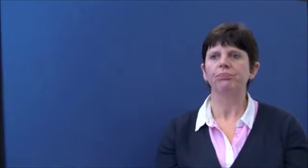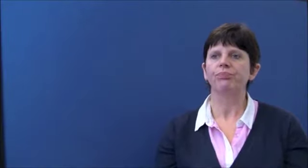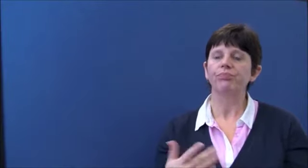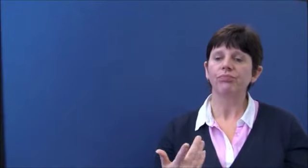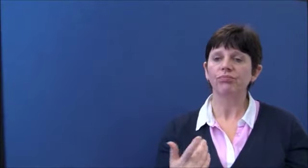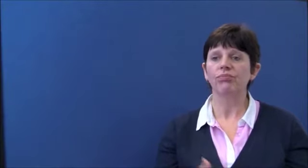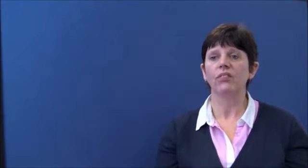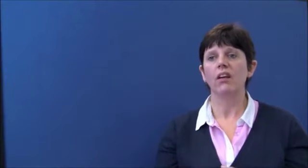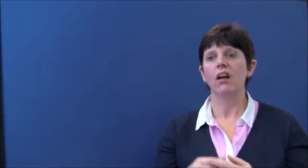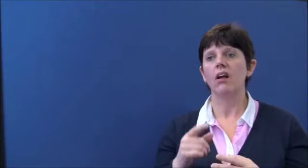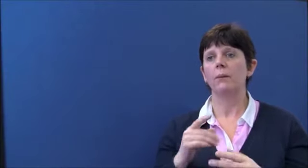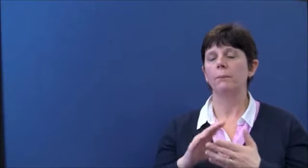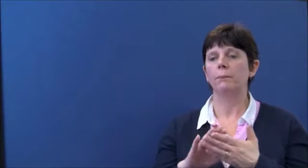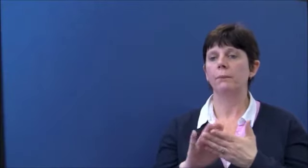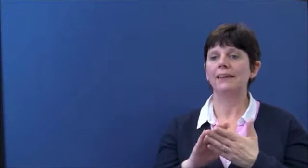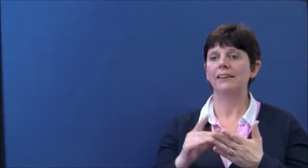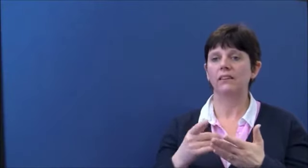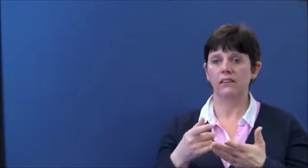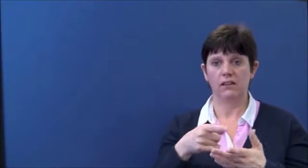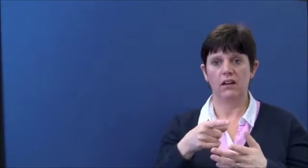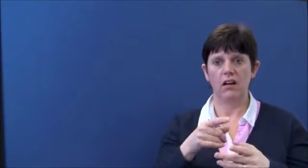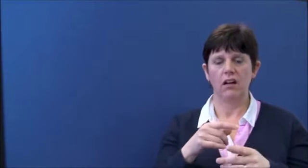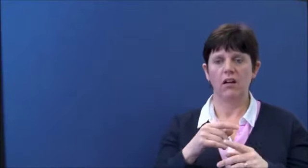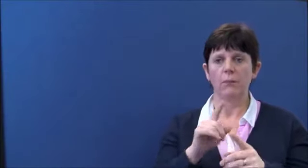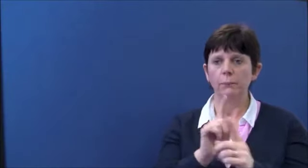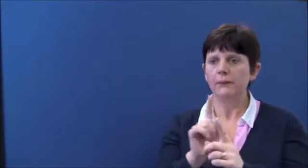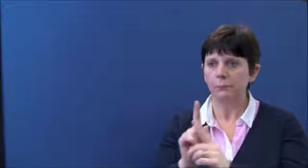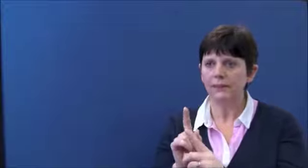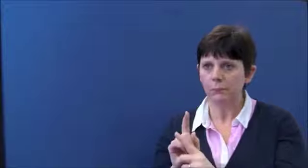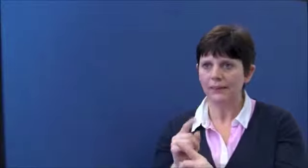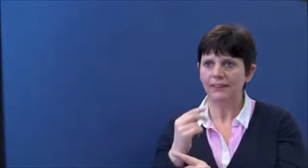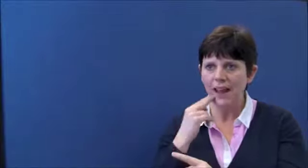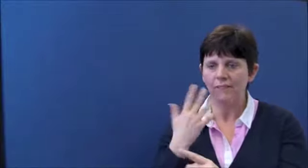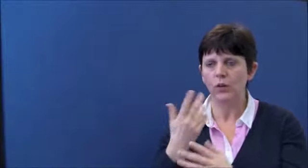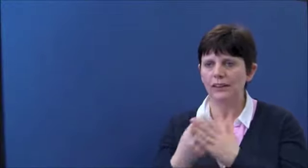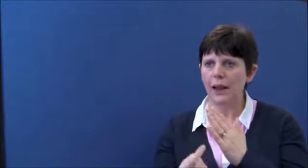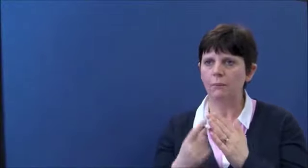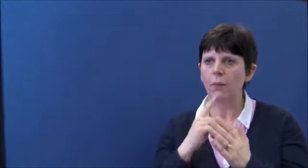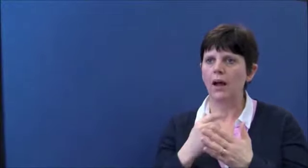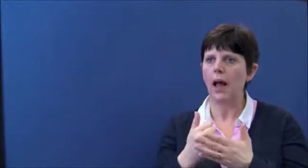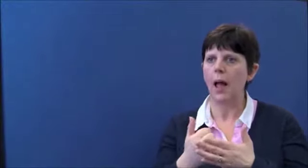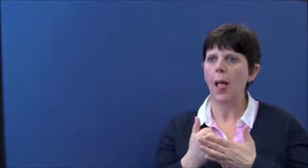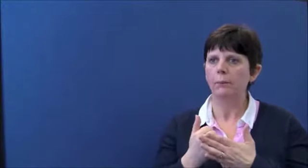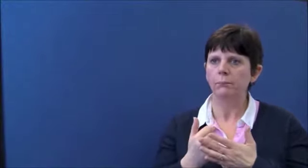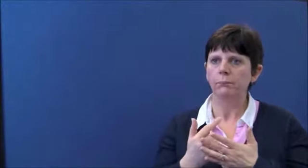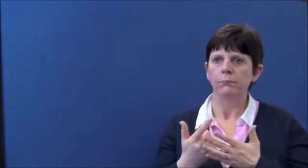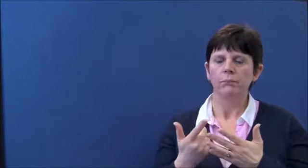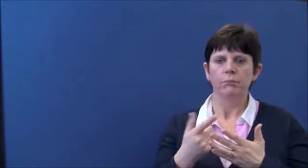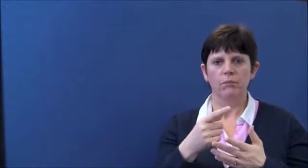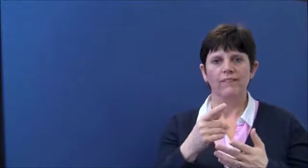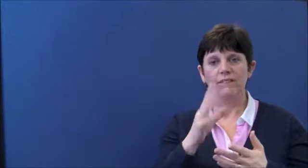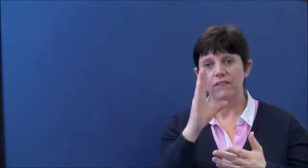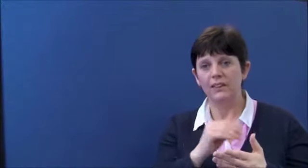But by sharing their experiences, they will be helping other deaf or disabled young people and children who are currently being hurt or